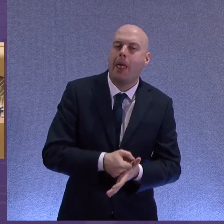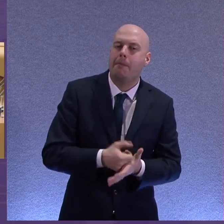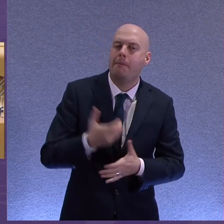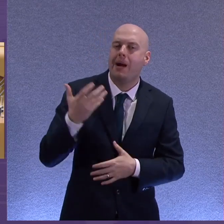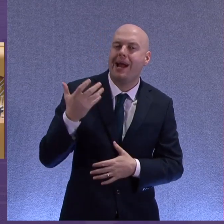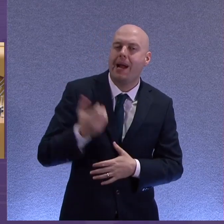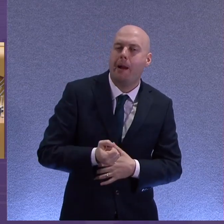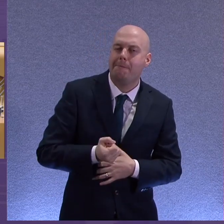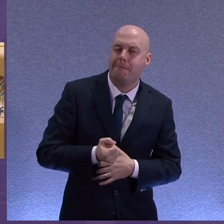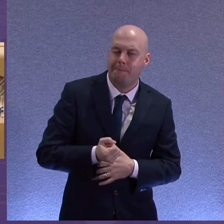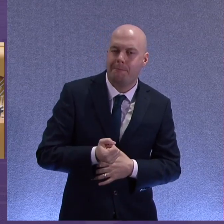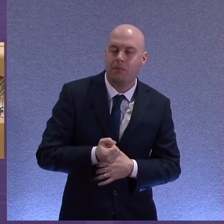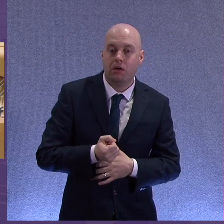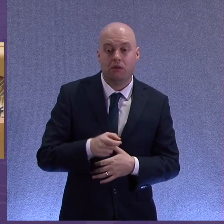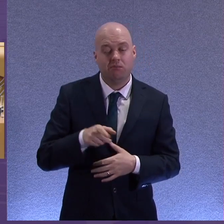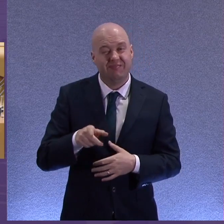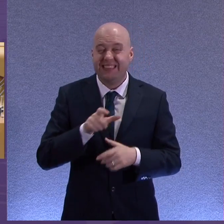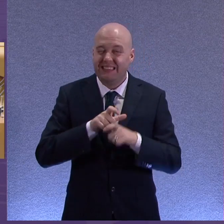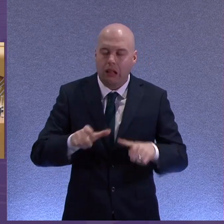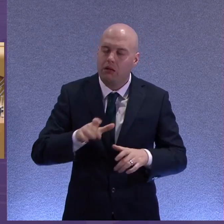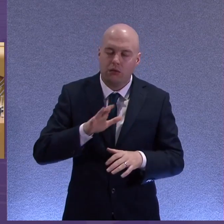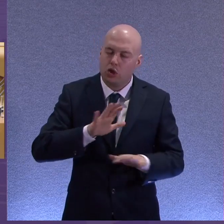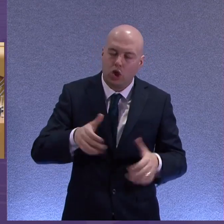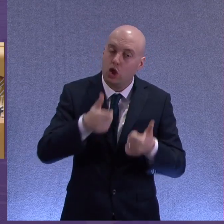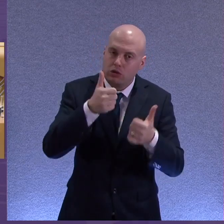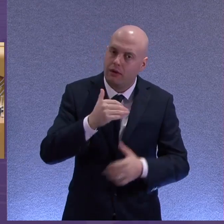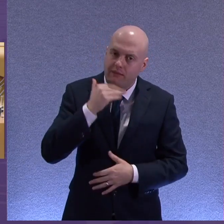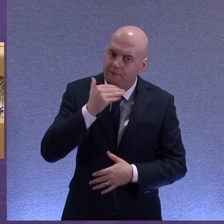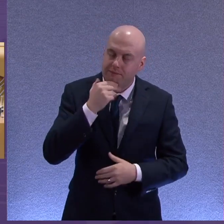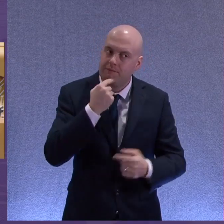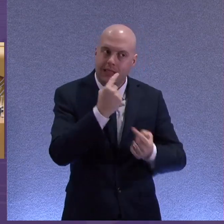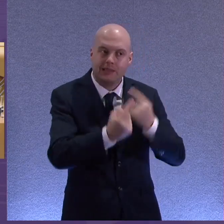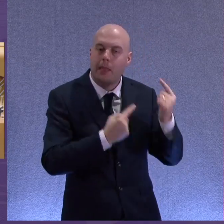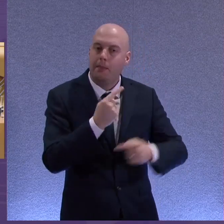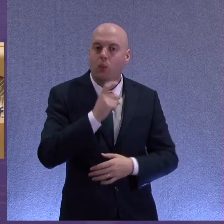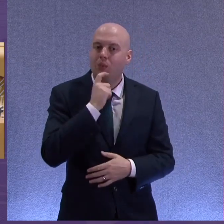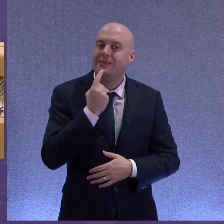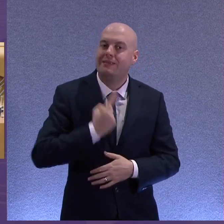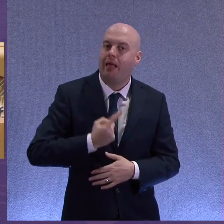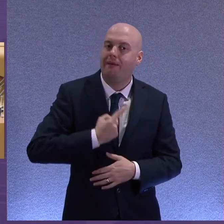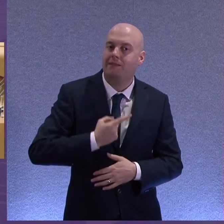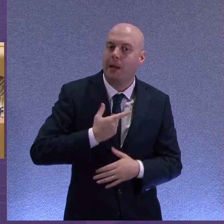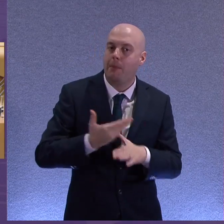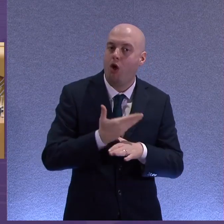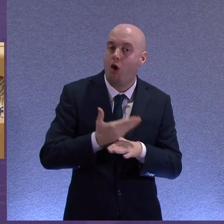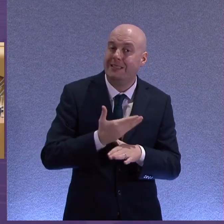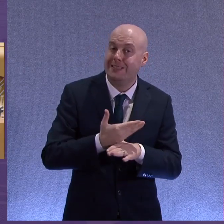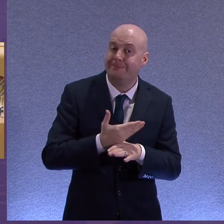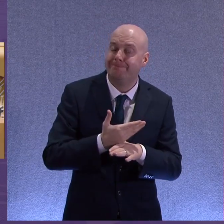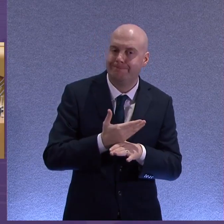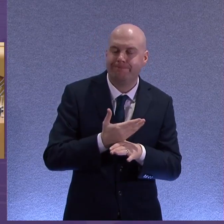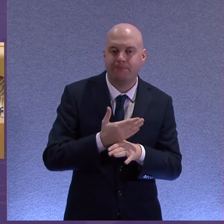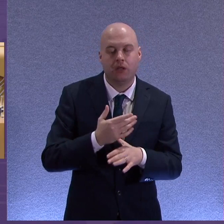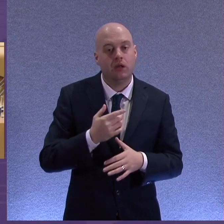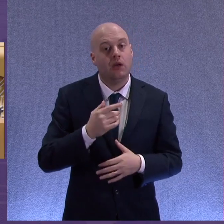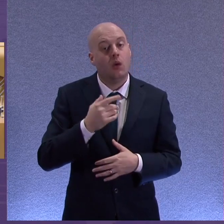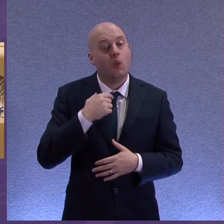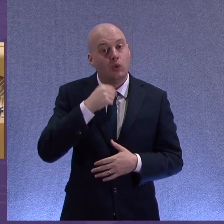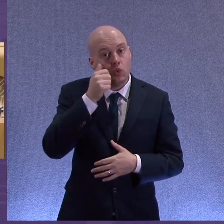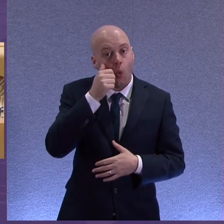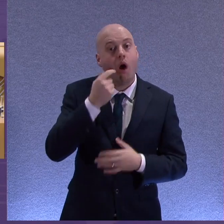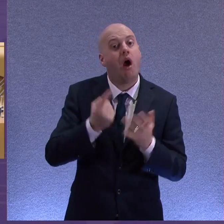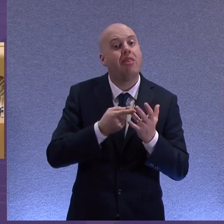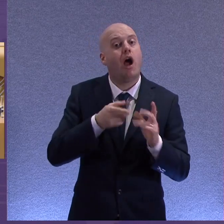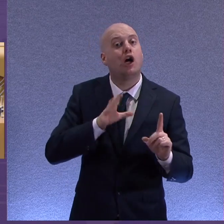not go far enough in terms of support for the self-employed. And action that's been taken in other countries suggests that there are credible mechanisms to